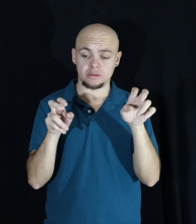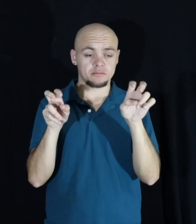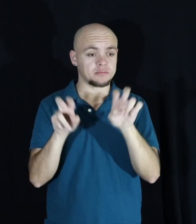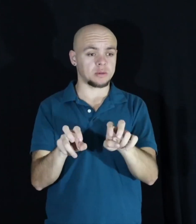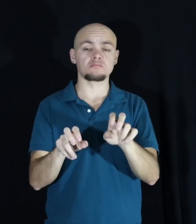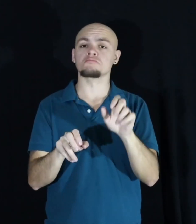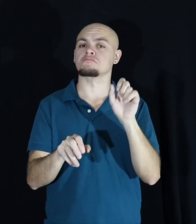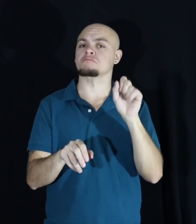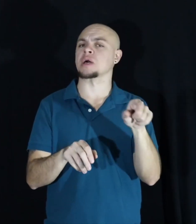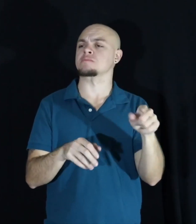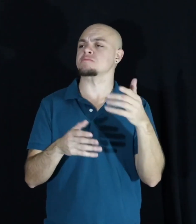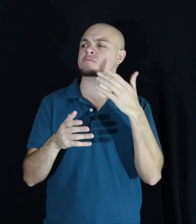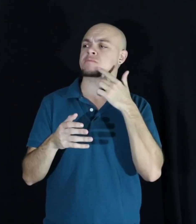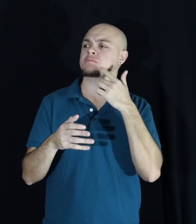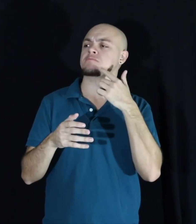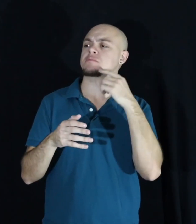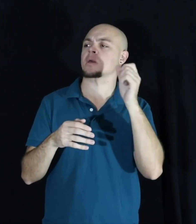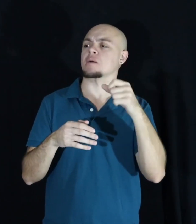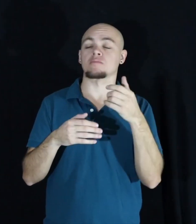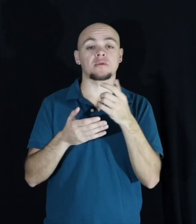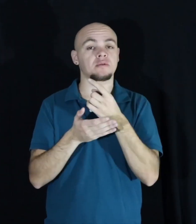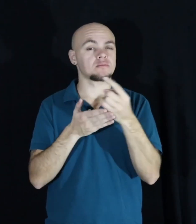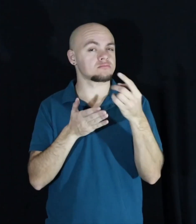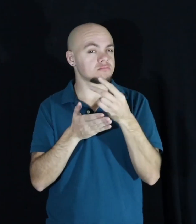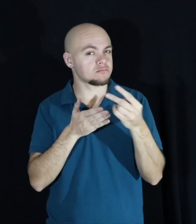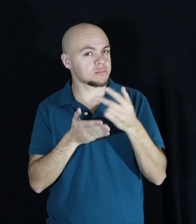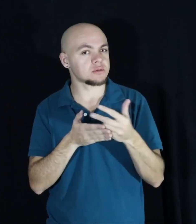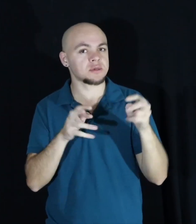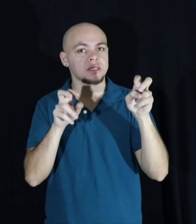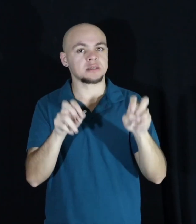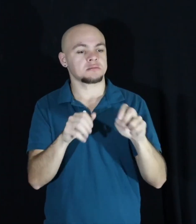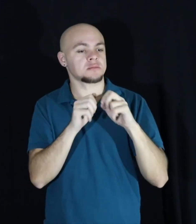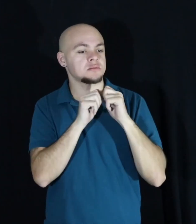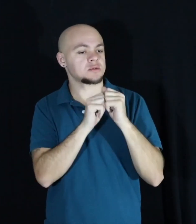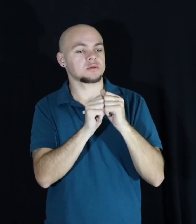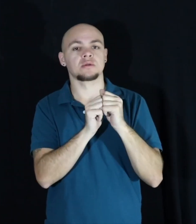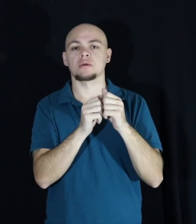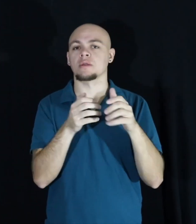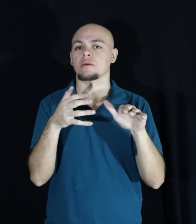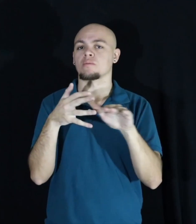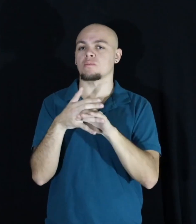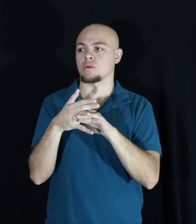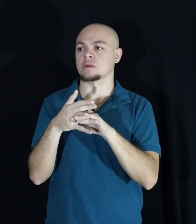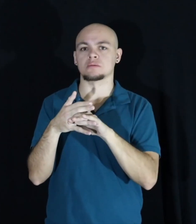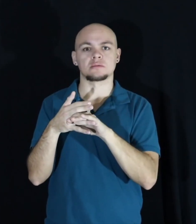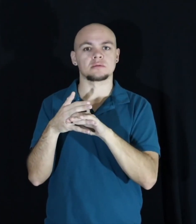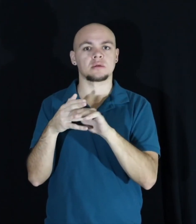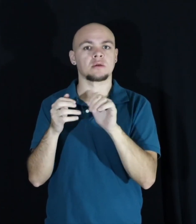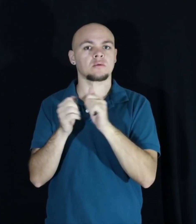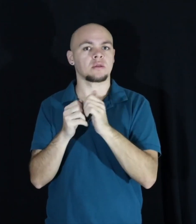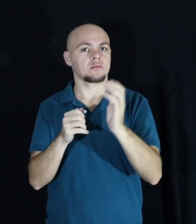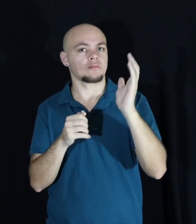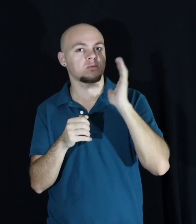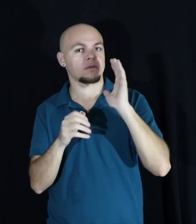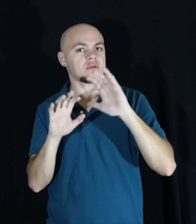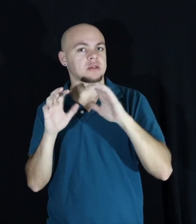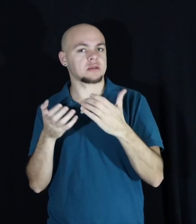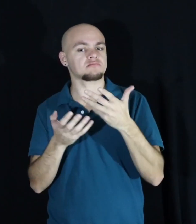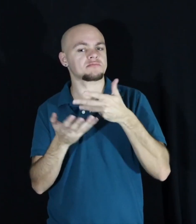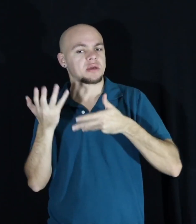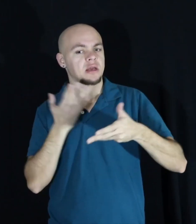did. In the next few weeks, we sat next to each other, but spent the breaks with our friends from the old class. I could still hang out with